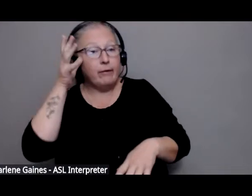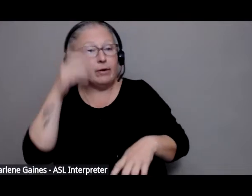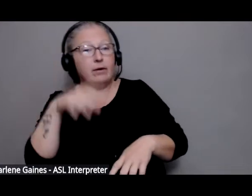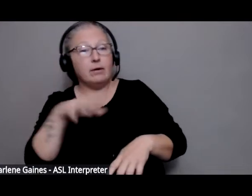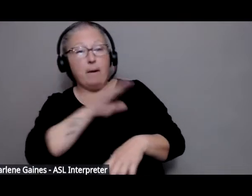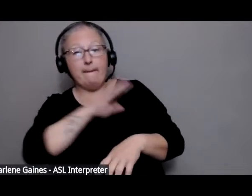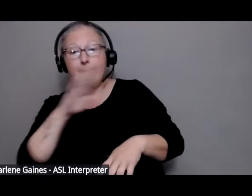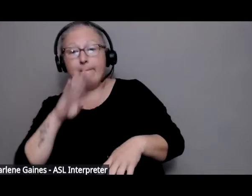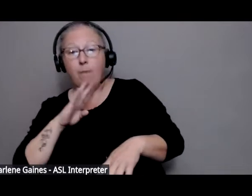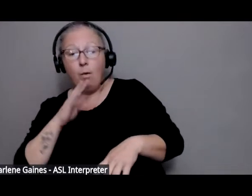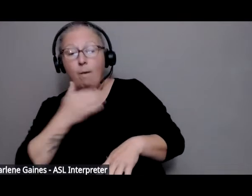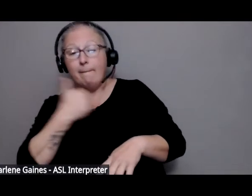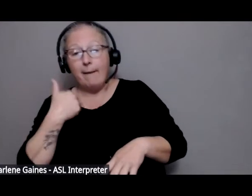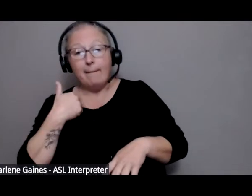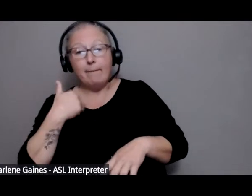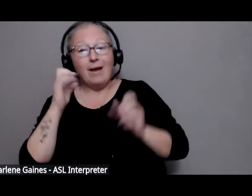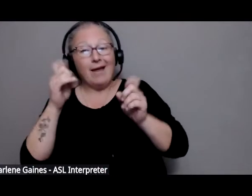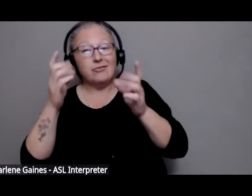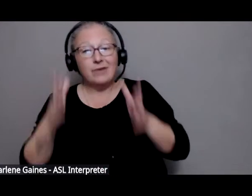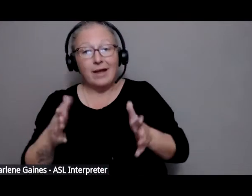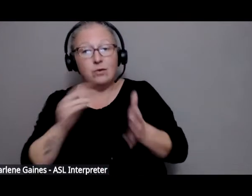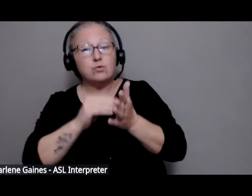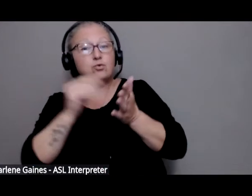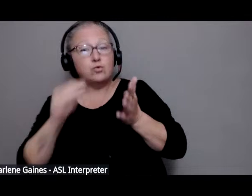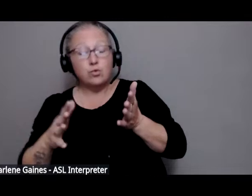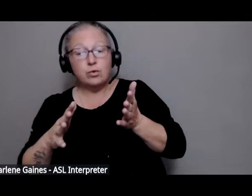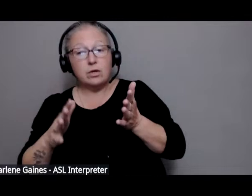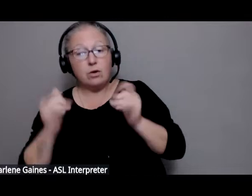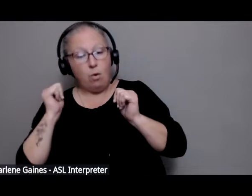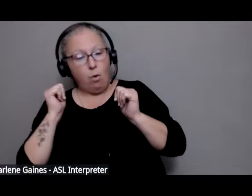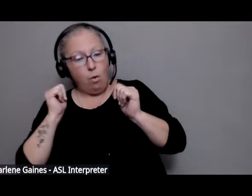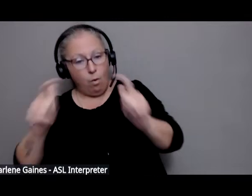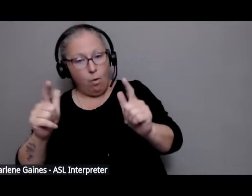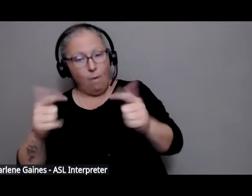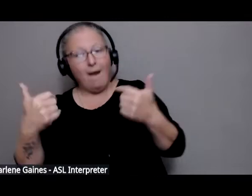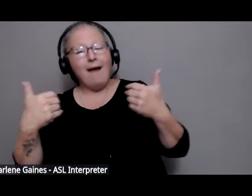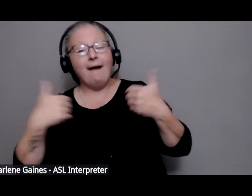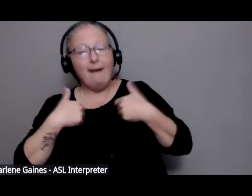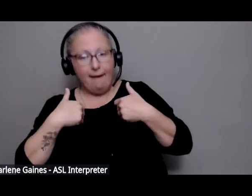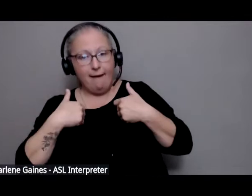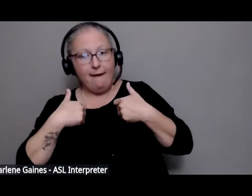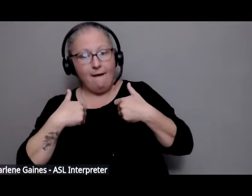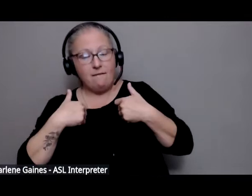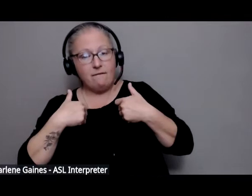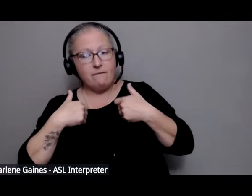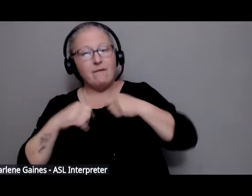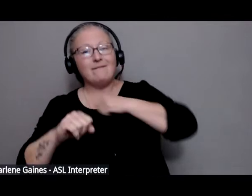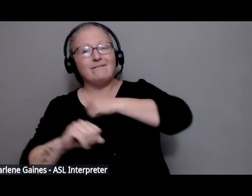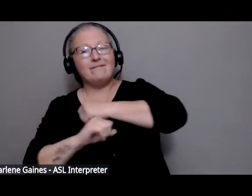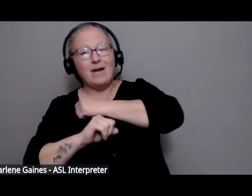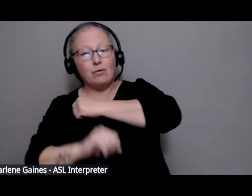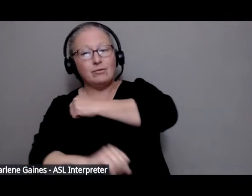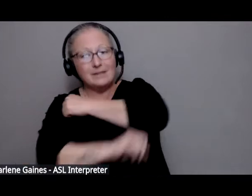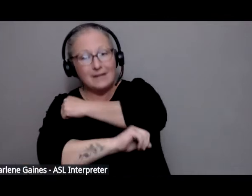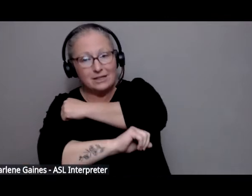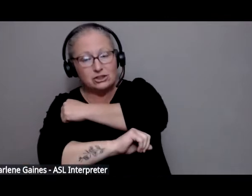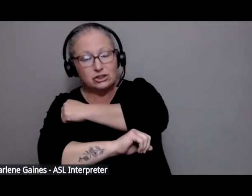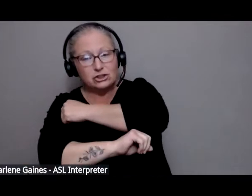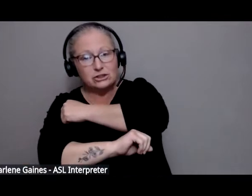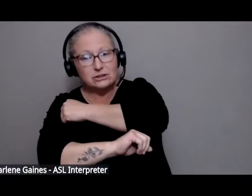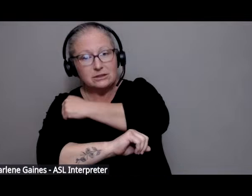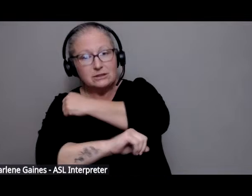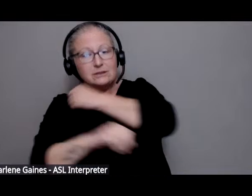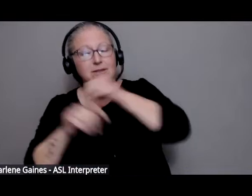an educator, a student, we all have a foundational parallel,